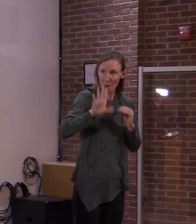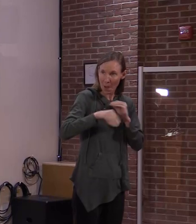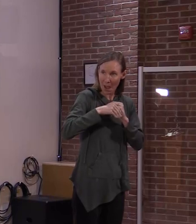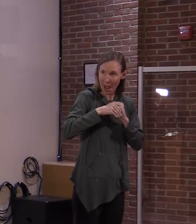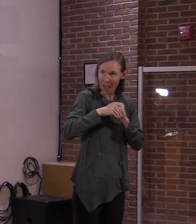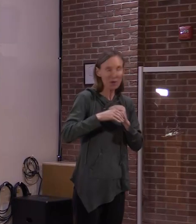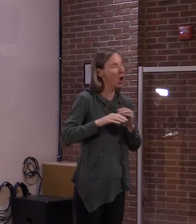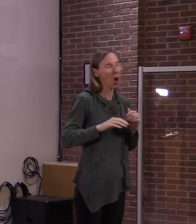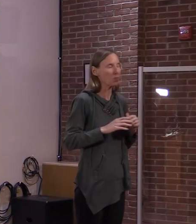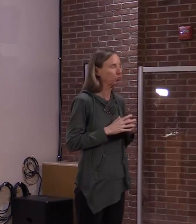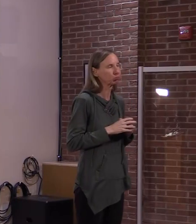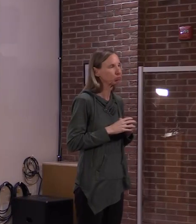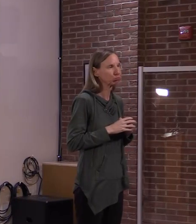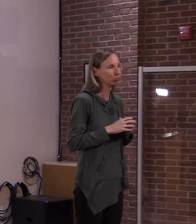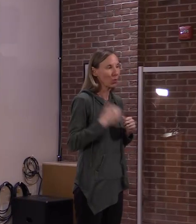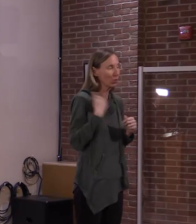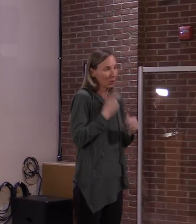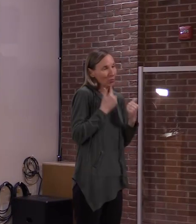add to?